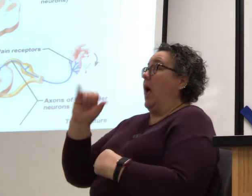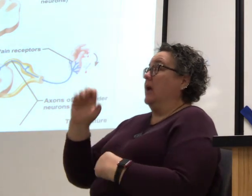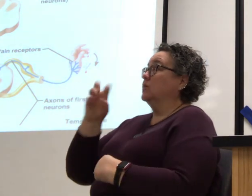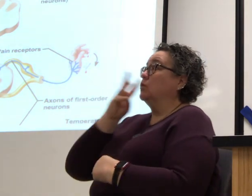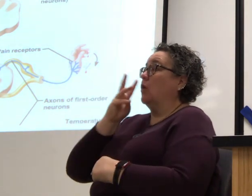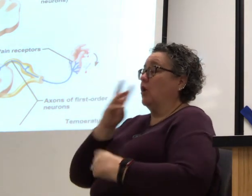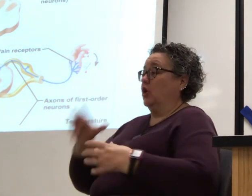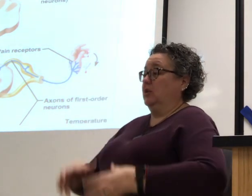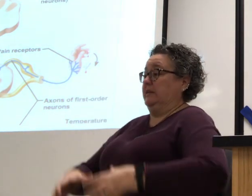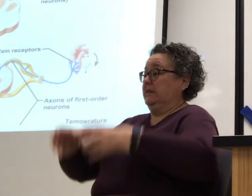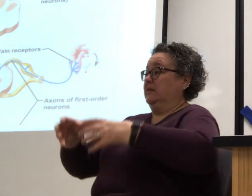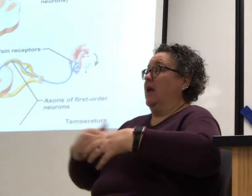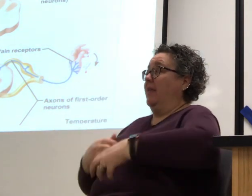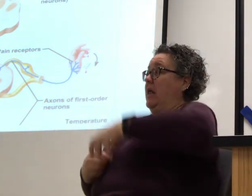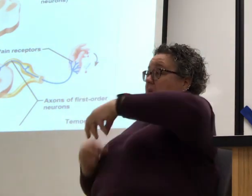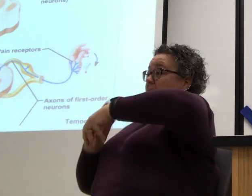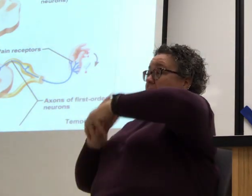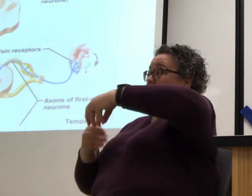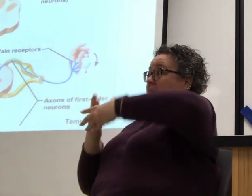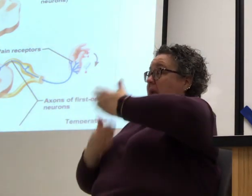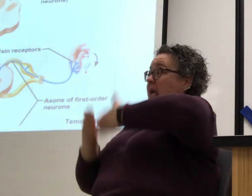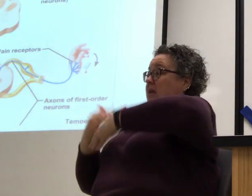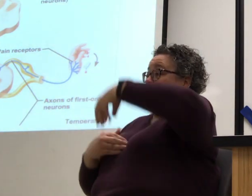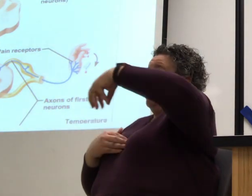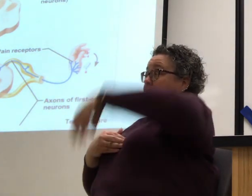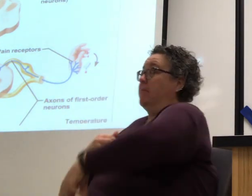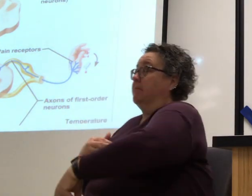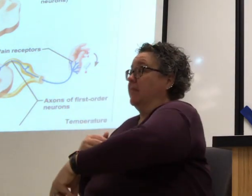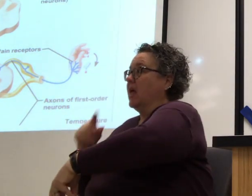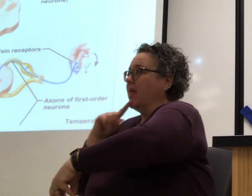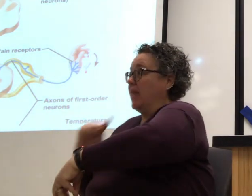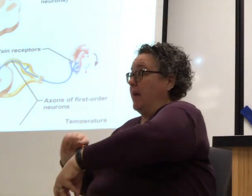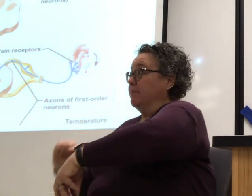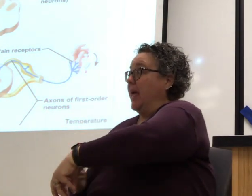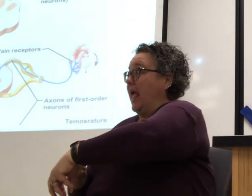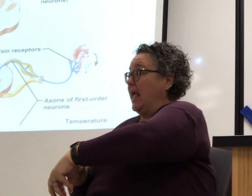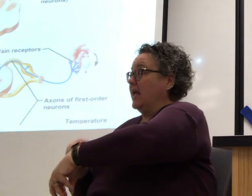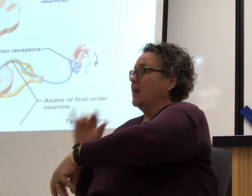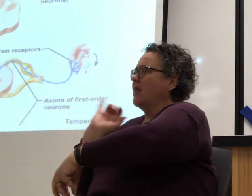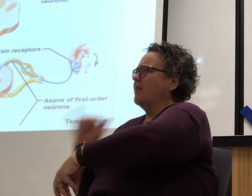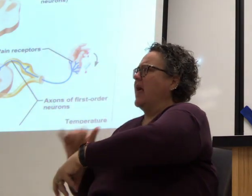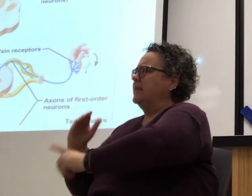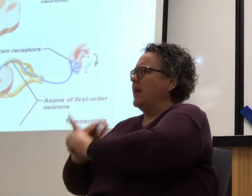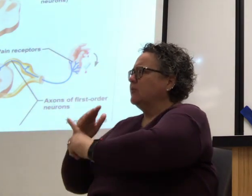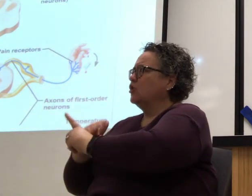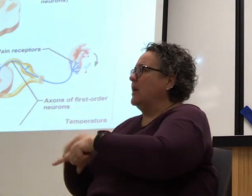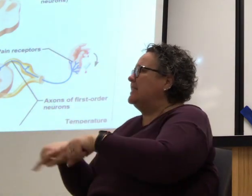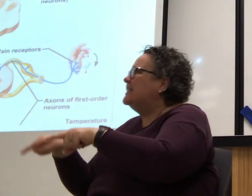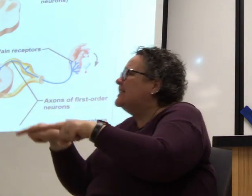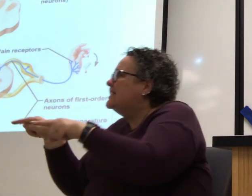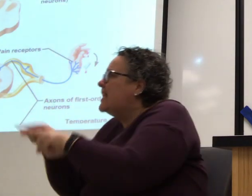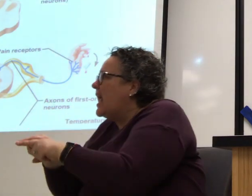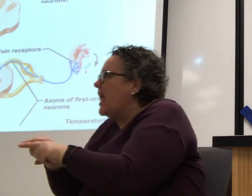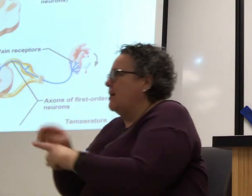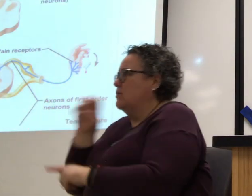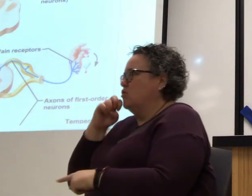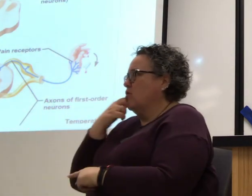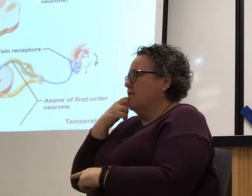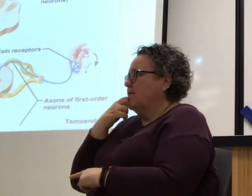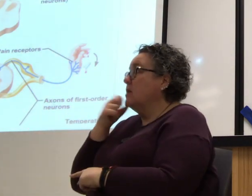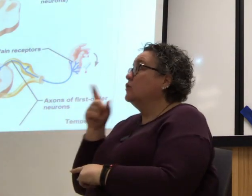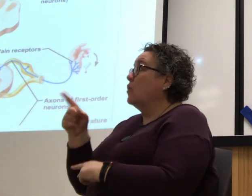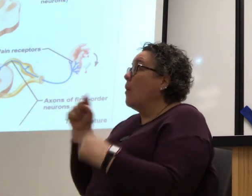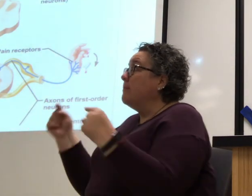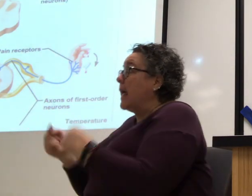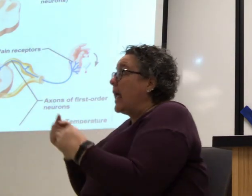endings that sense pain also sense temperature. They're the same thing. So it's interesting. Students who are in extreme pain because of the